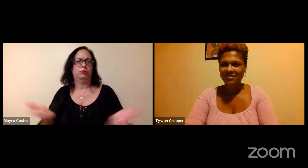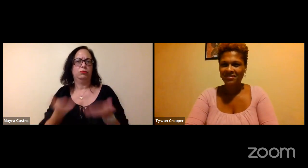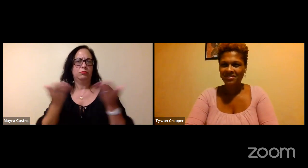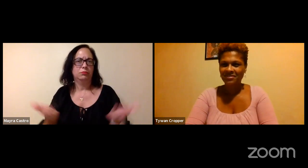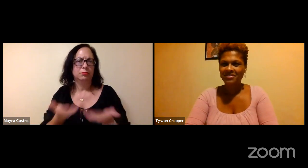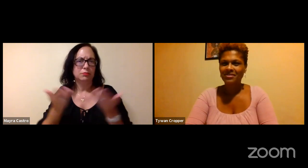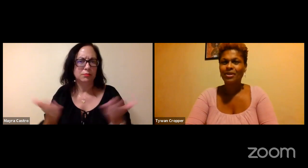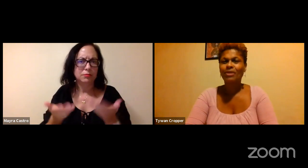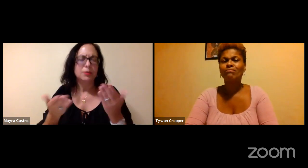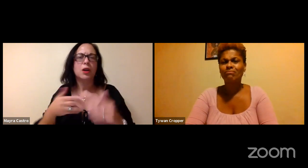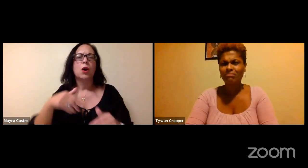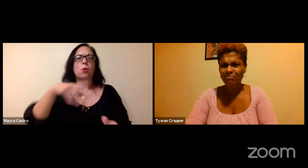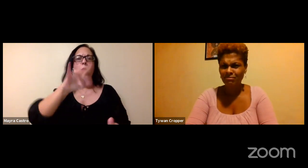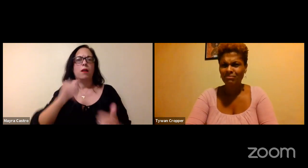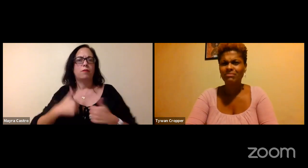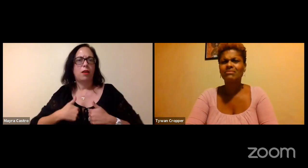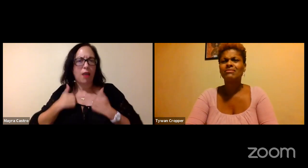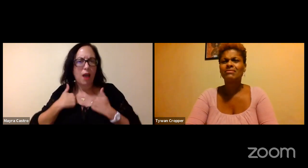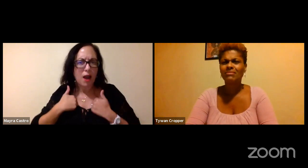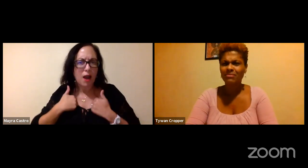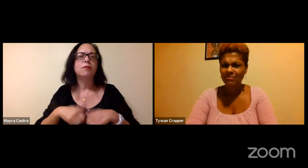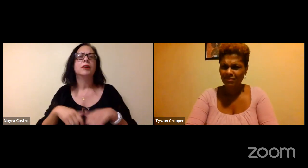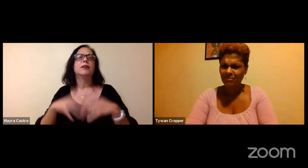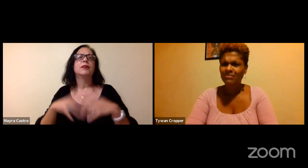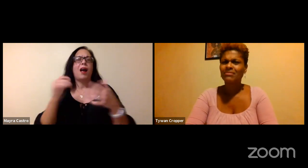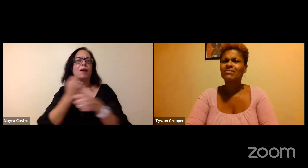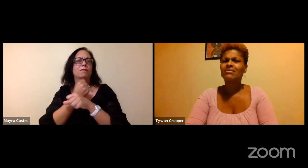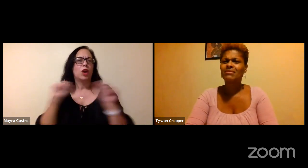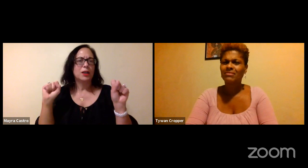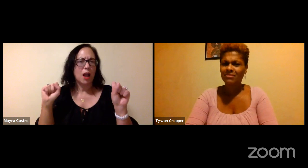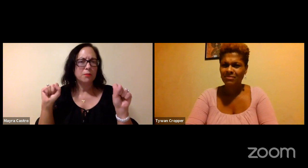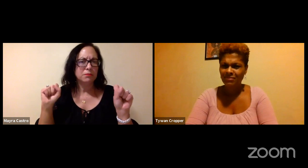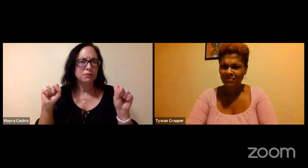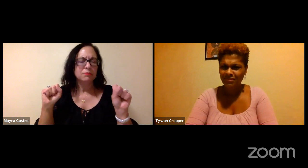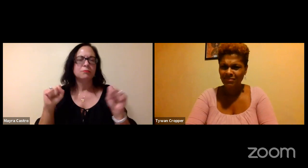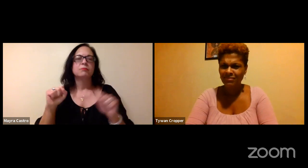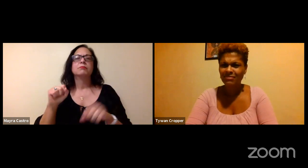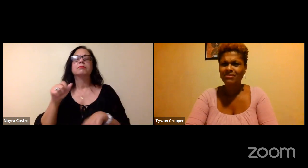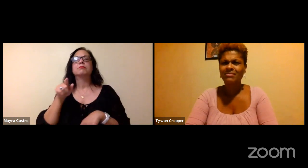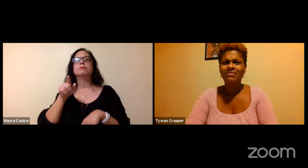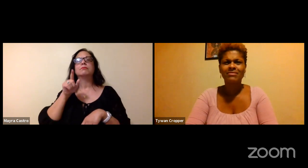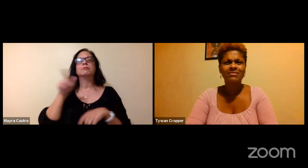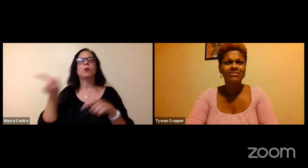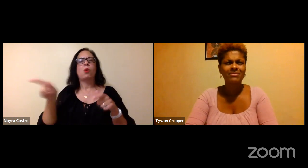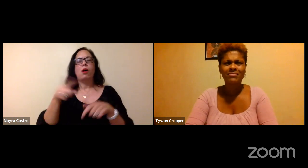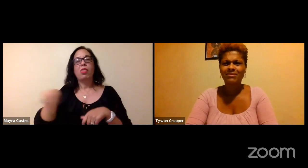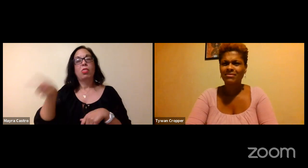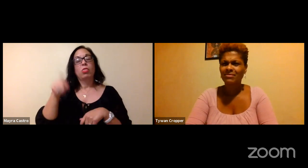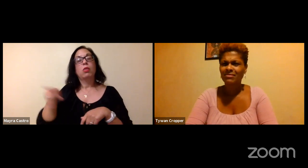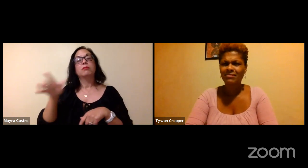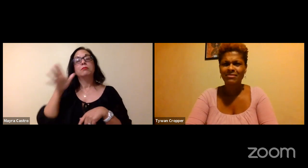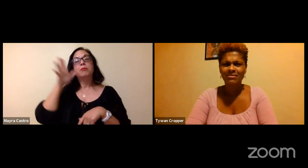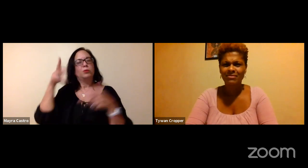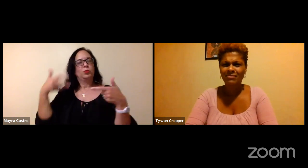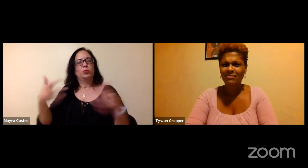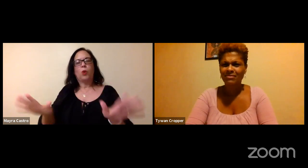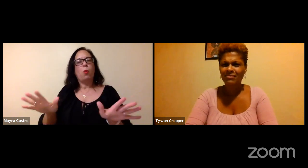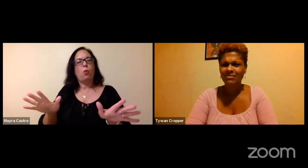better education, and they felt that that would happen here in this country, a better life, have freedom.